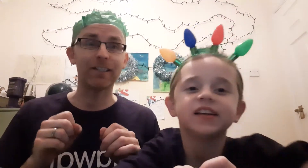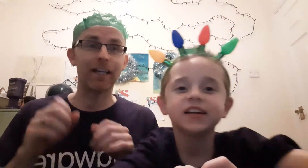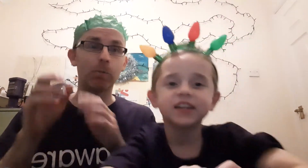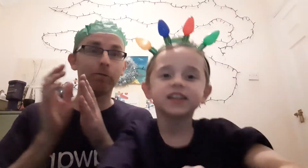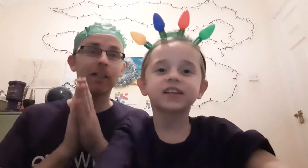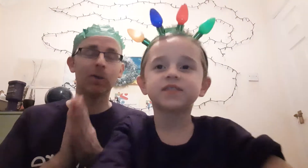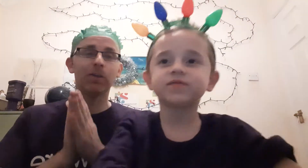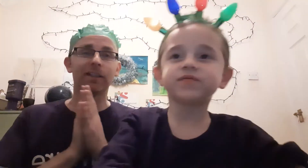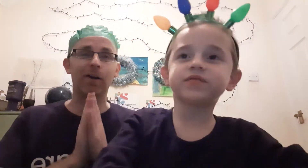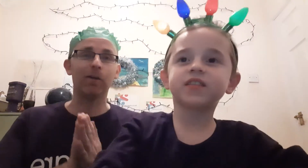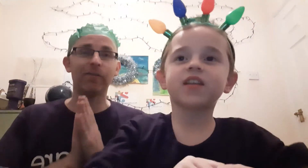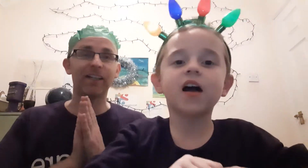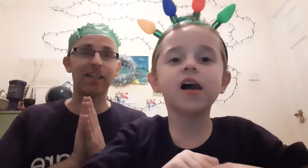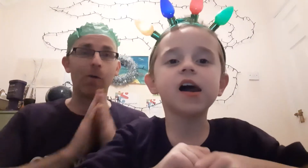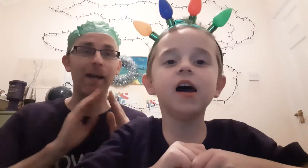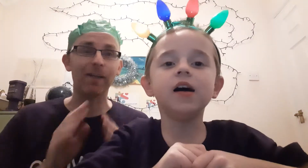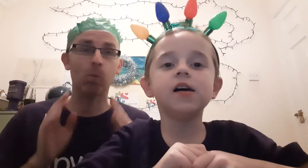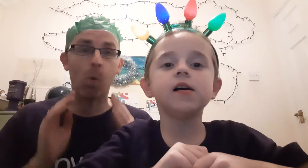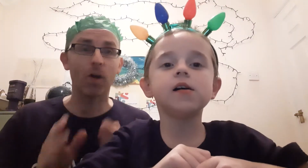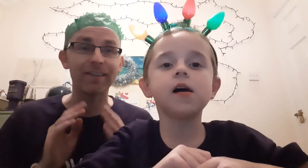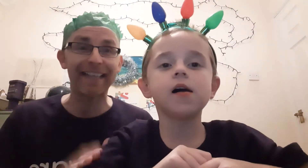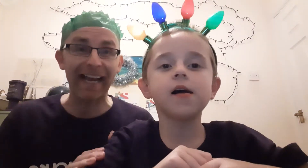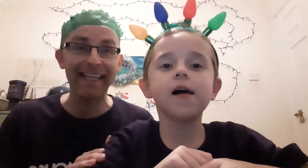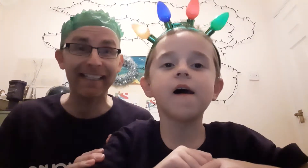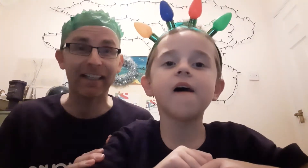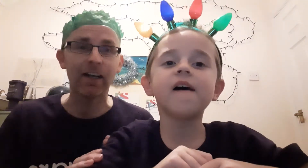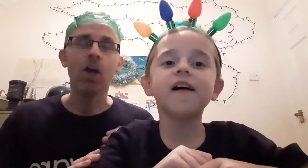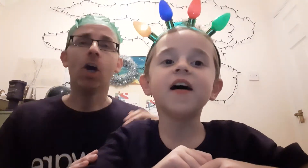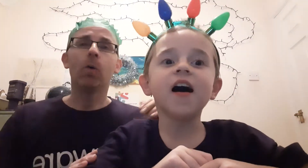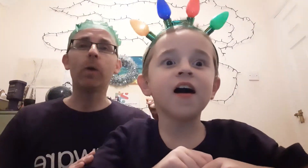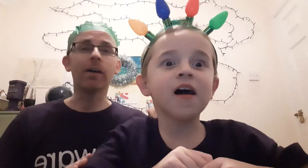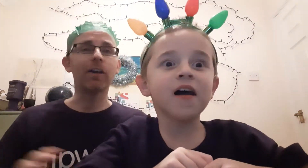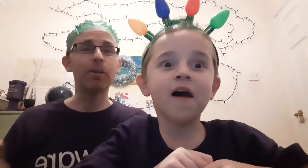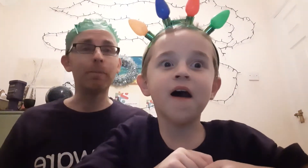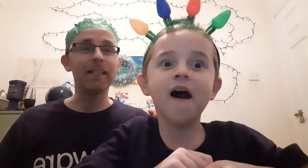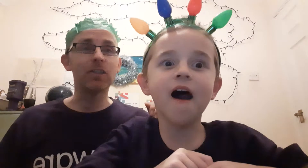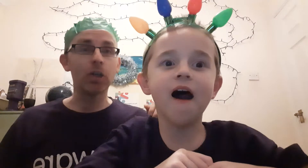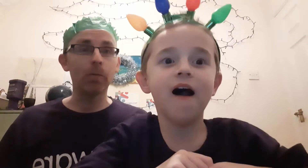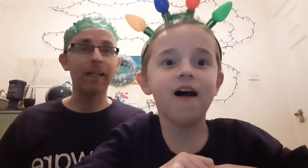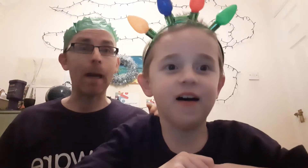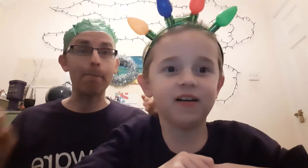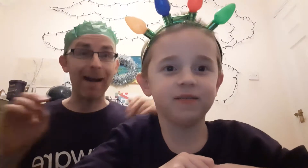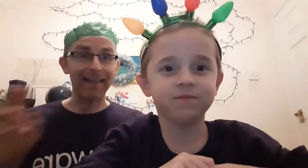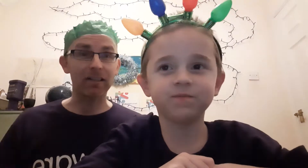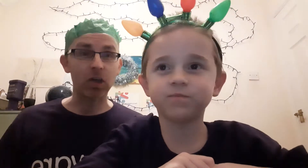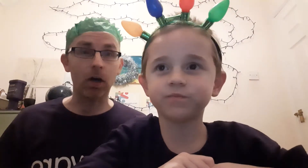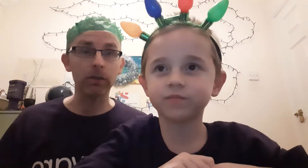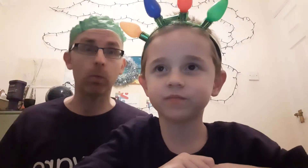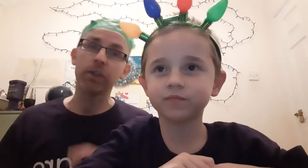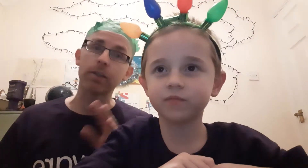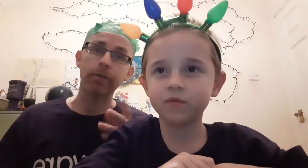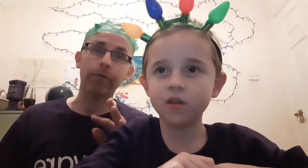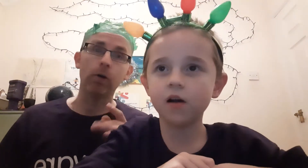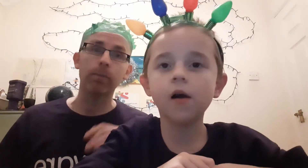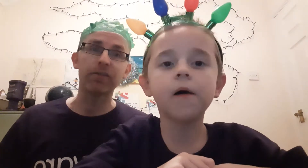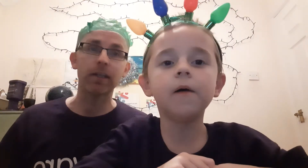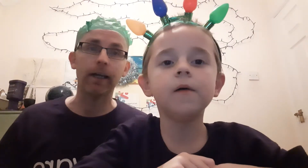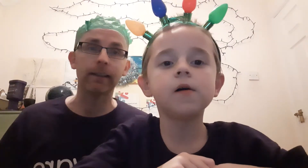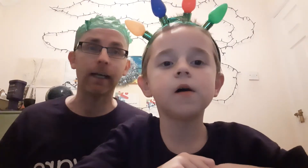today. We're recording the whole video in one take. We are going to be doing Makaton, which is a form of sign